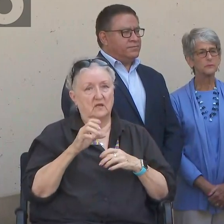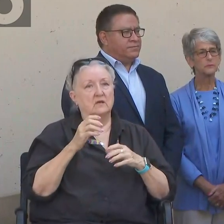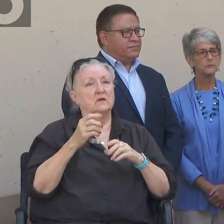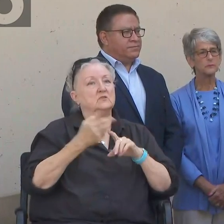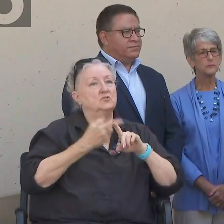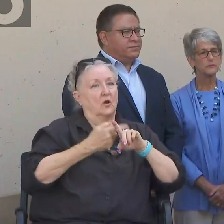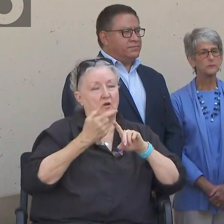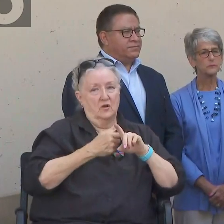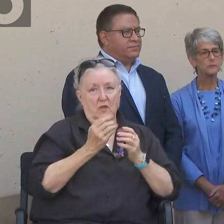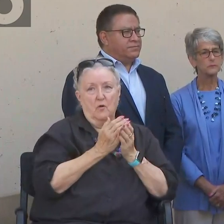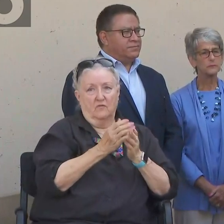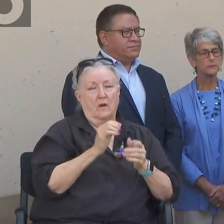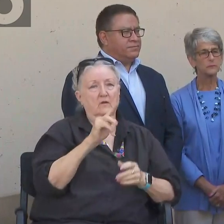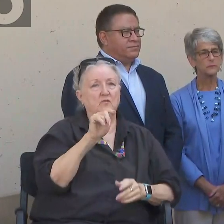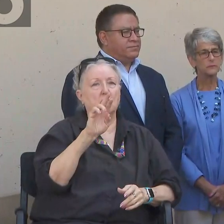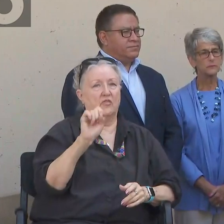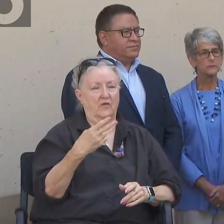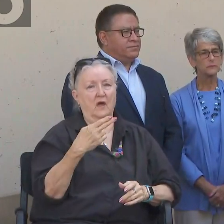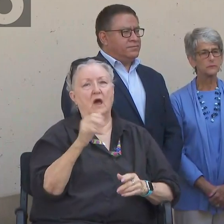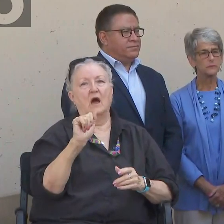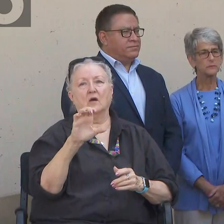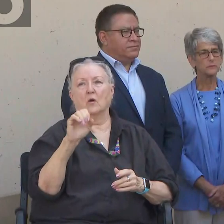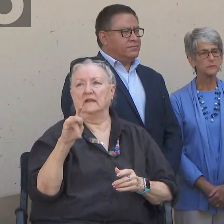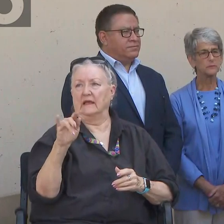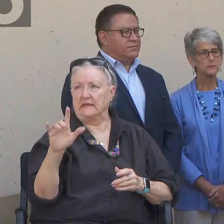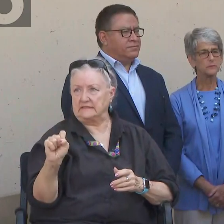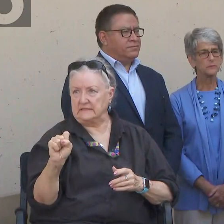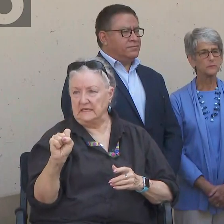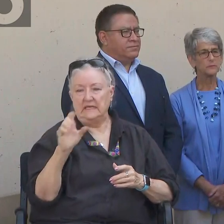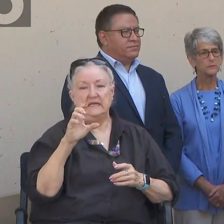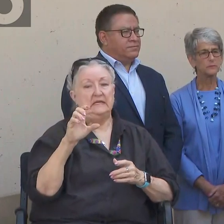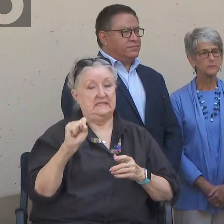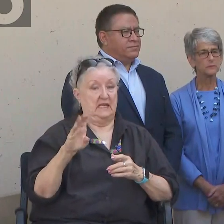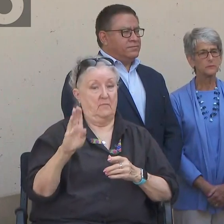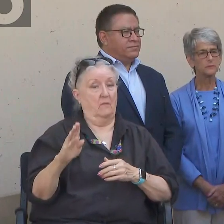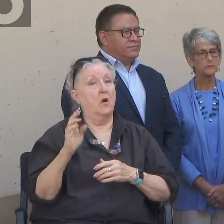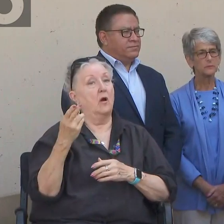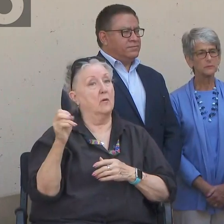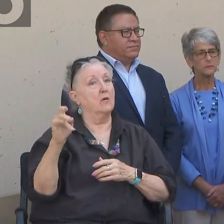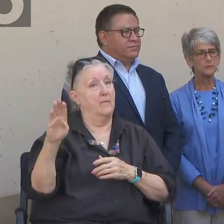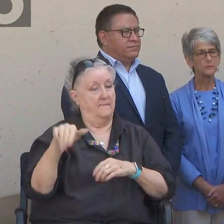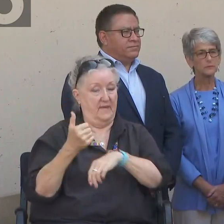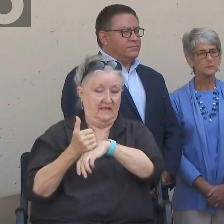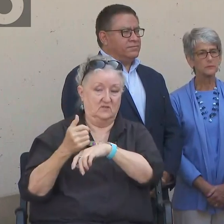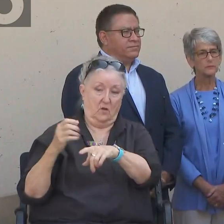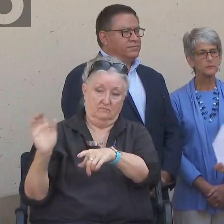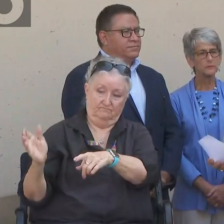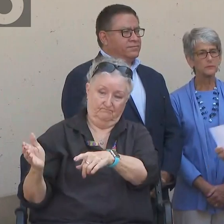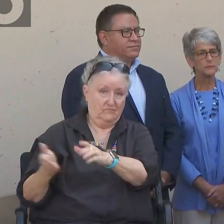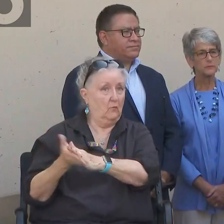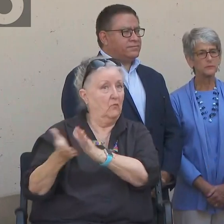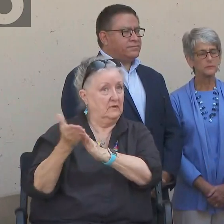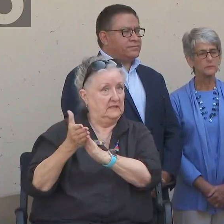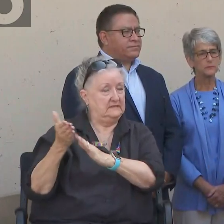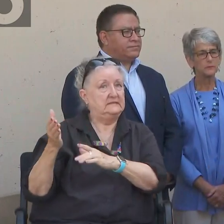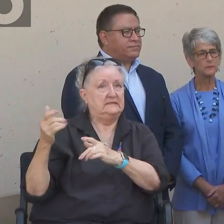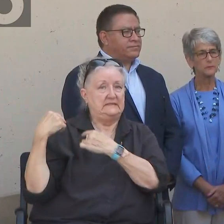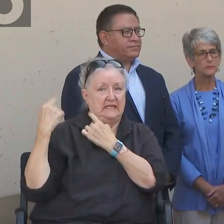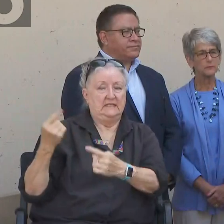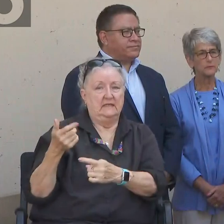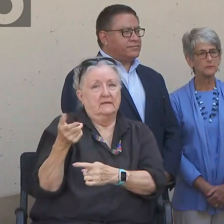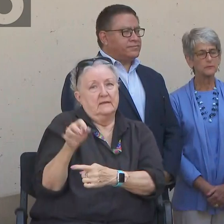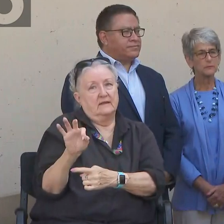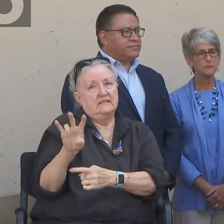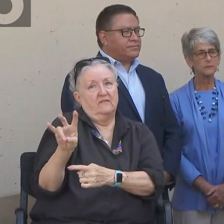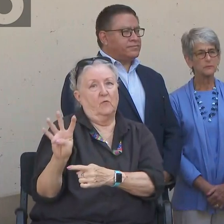Truth Aquatics, a Santa Barbara Harbor-based operation that has been in existence since 1974.